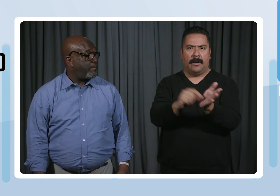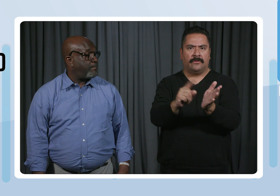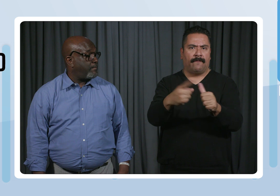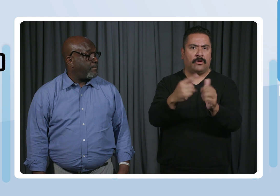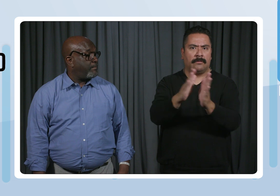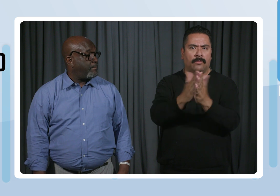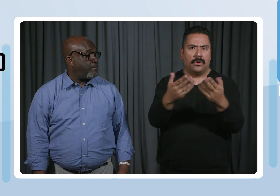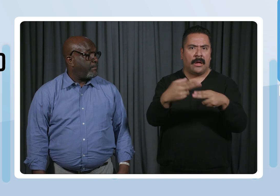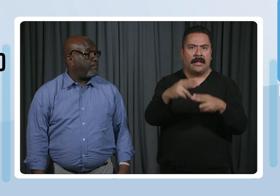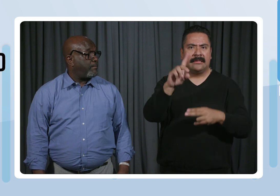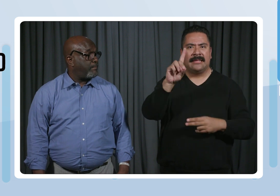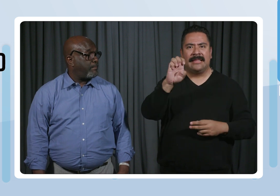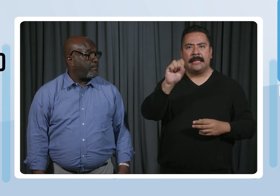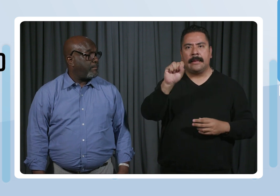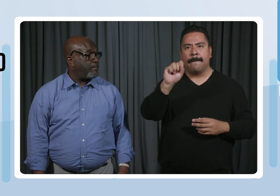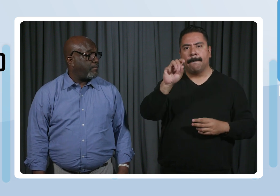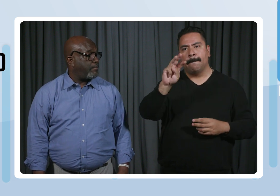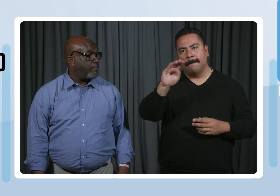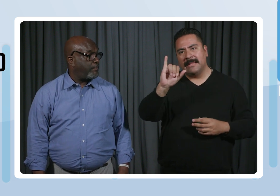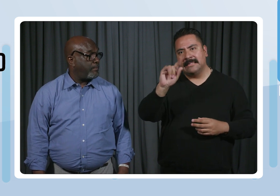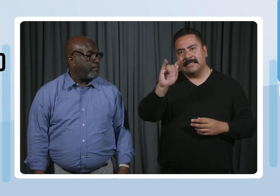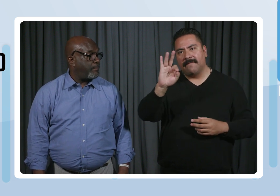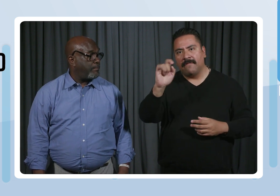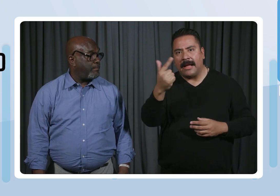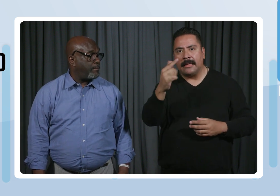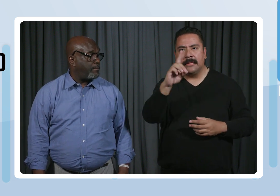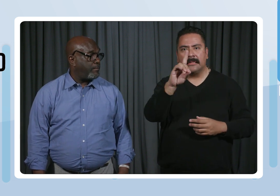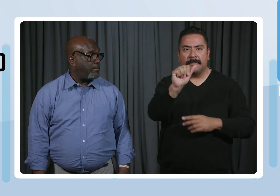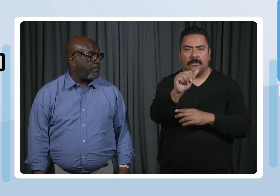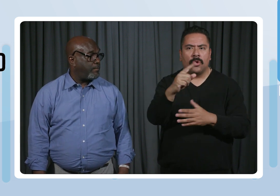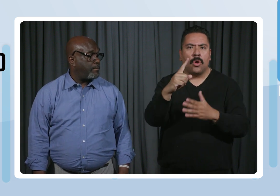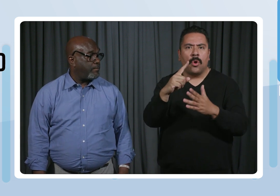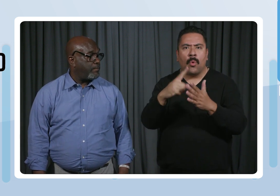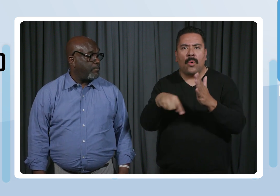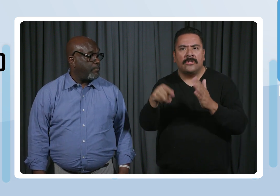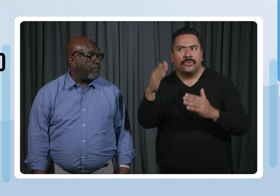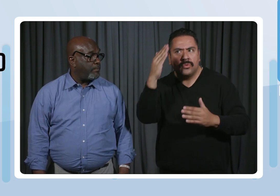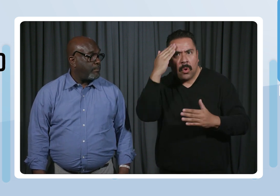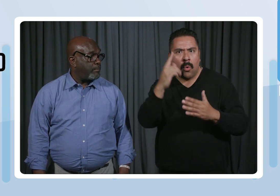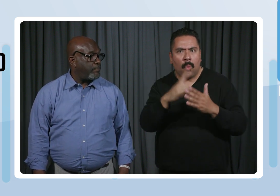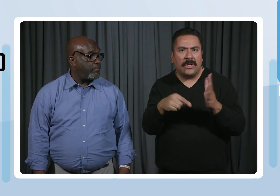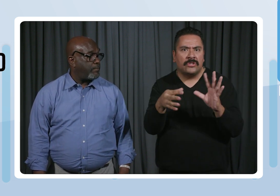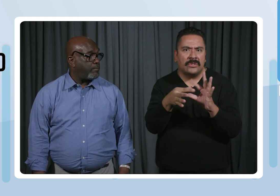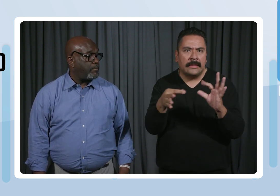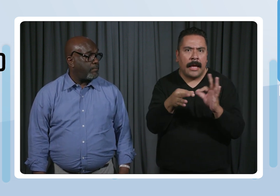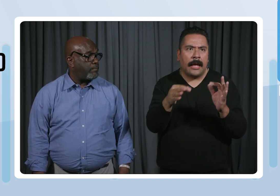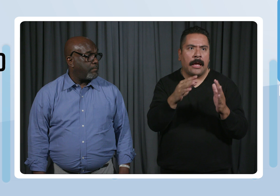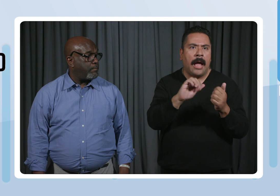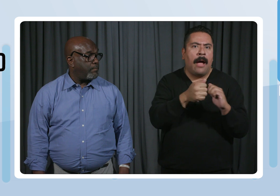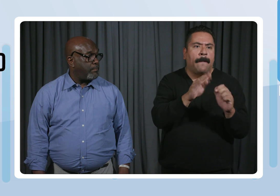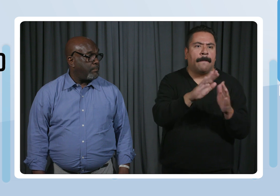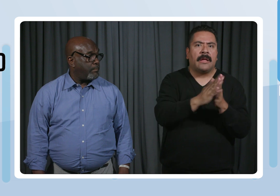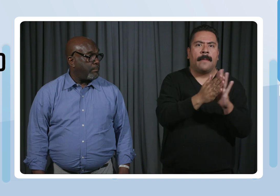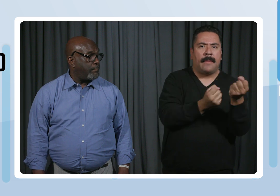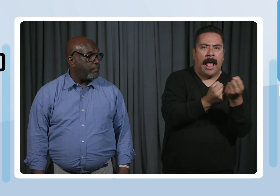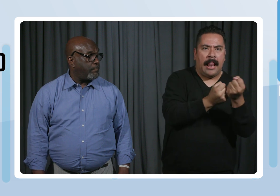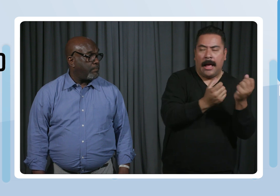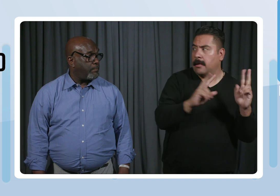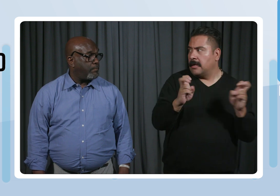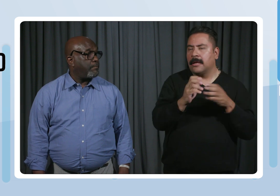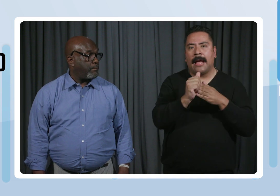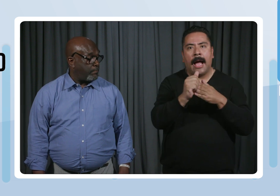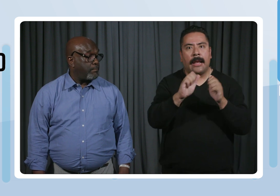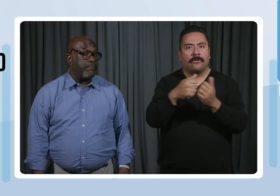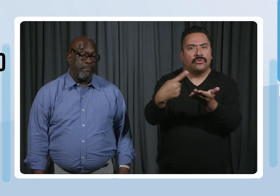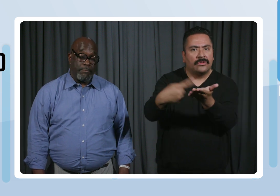first book, Demystifying Disability: What to Know, What to Say, and How to Be an Ally, which can serve as a guide for how